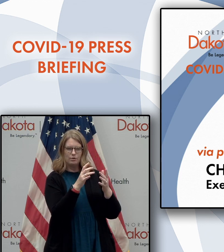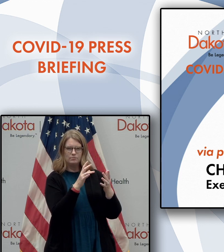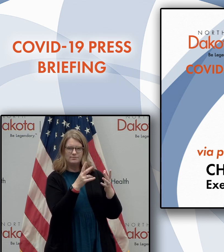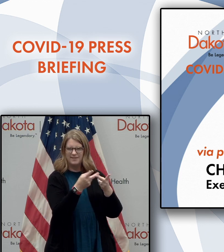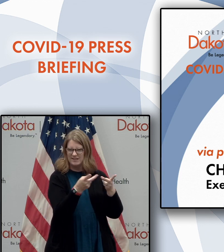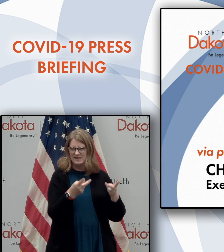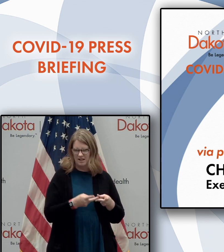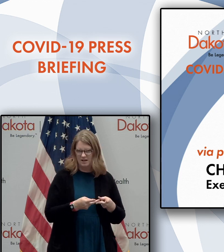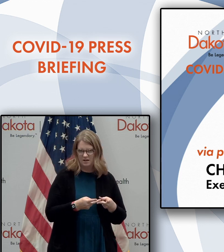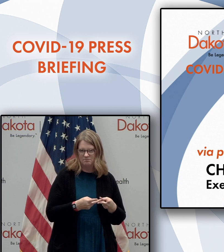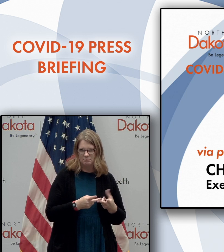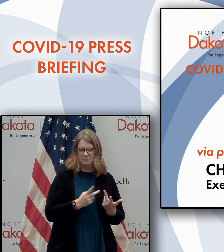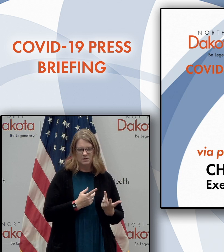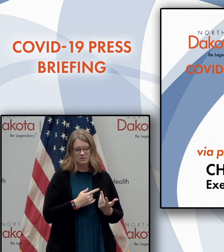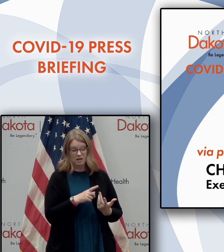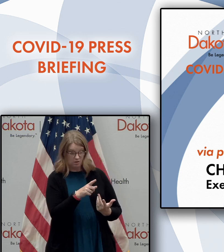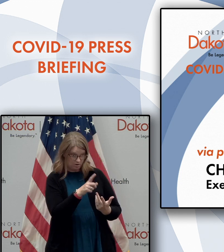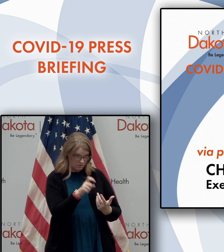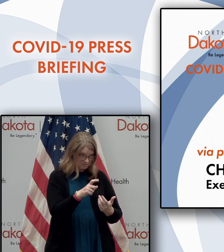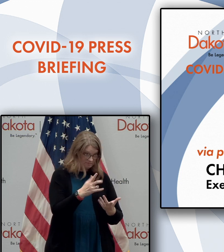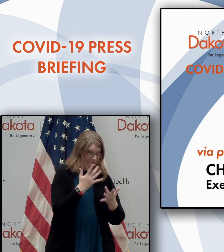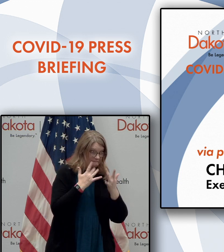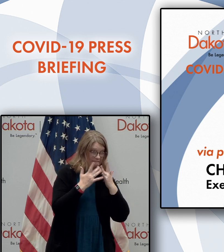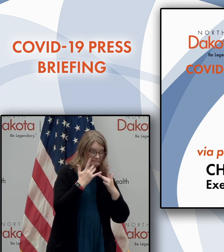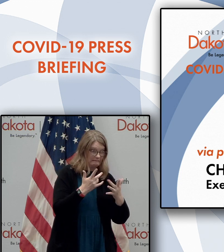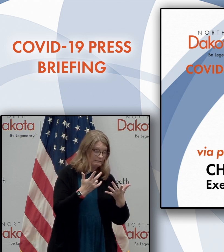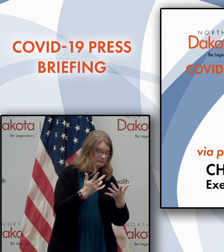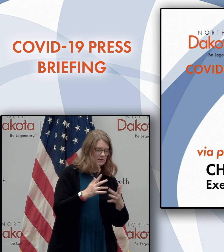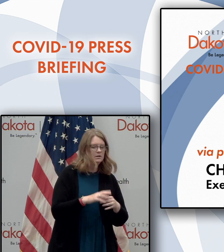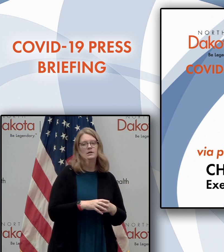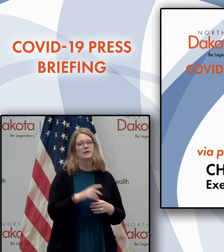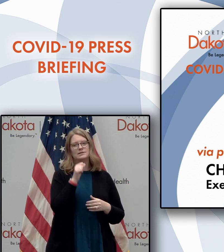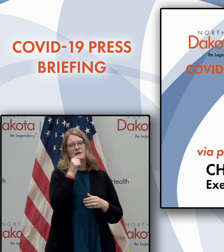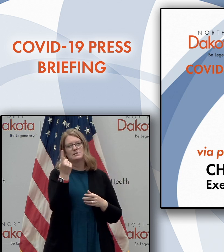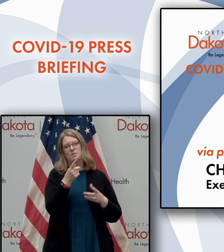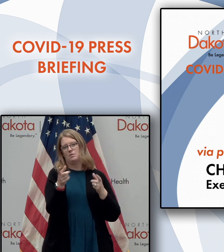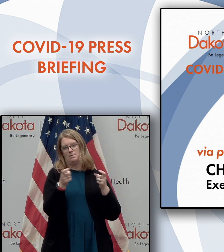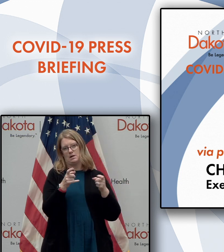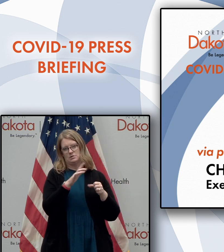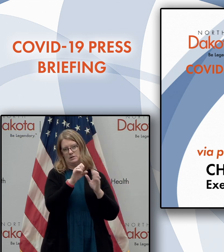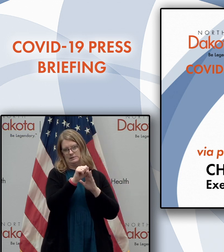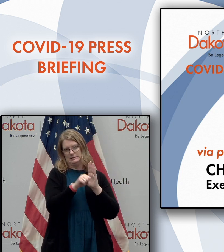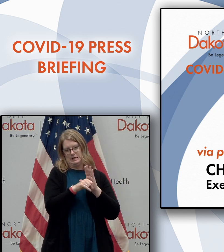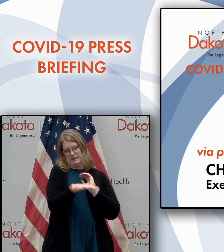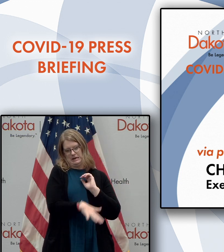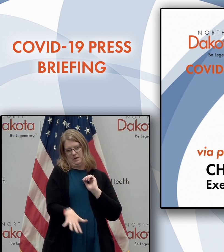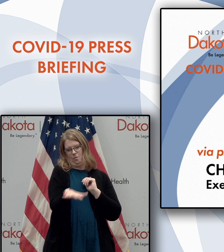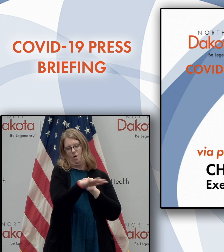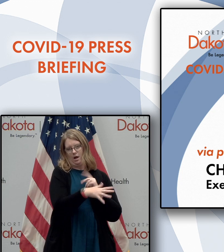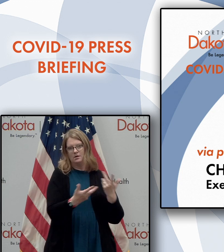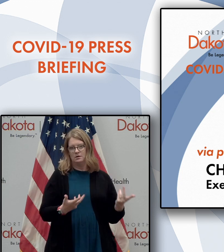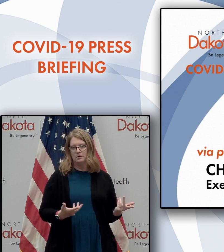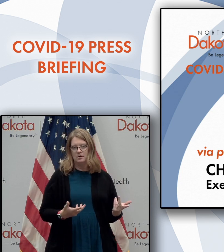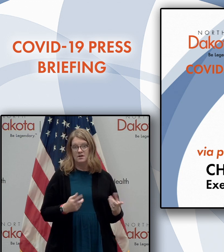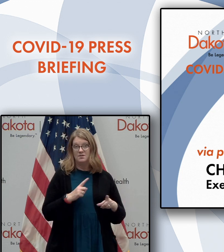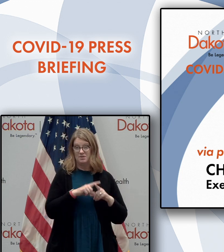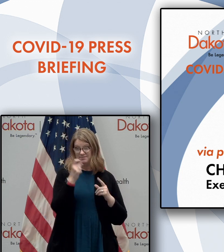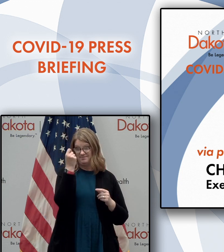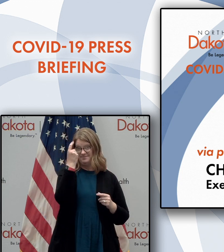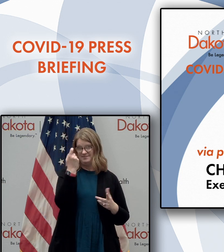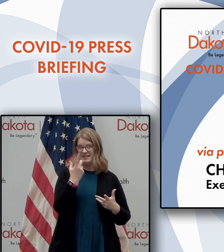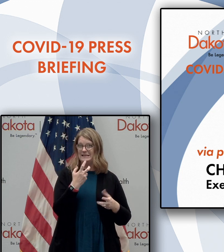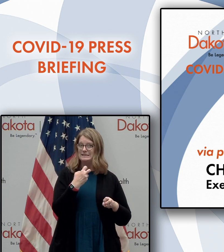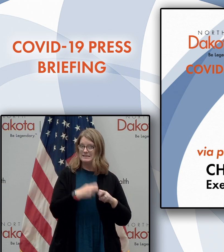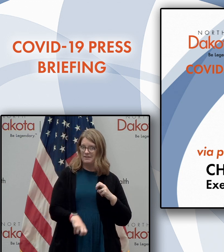them. It's not something that you really manage on a whole like statewide basis, other than the fact that we know that it's becoming more difficult to